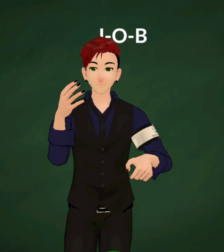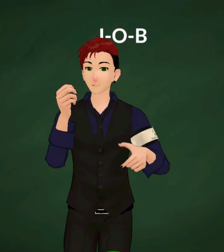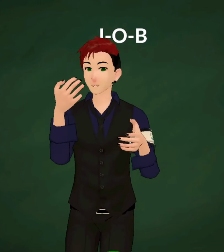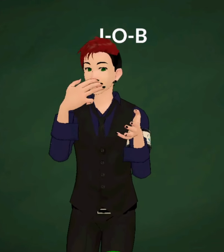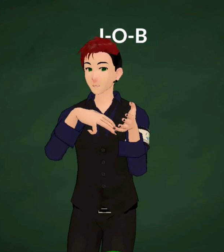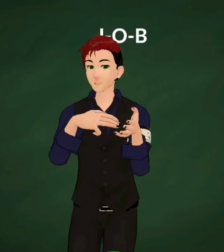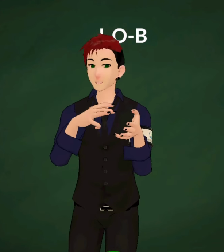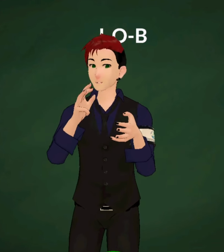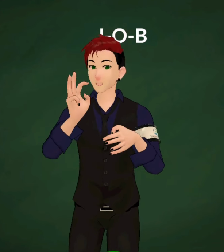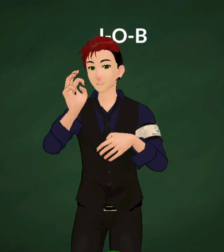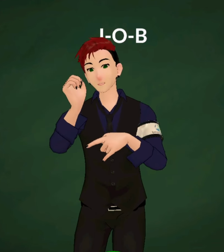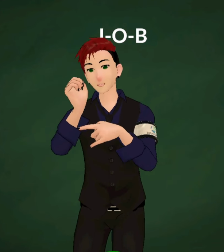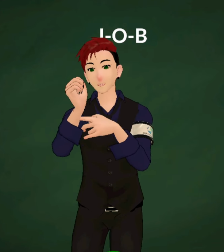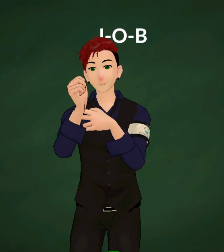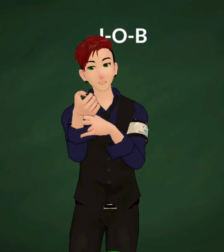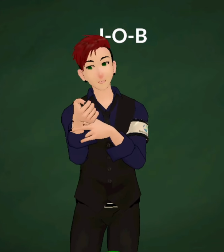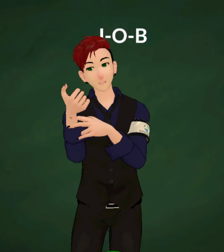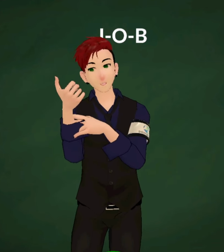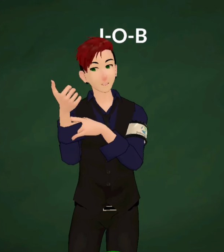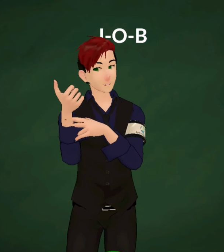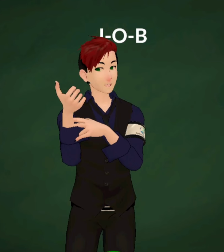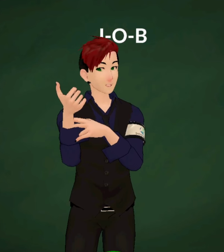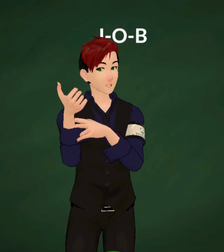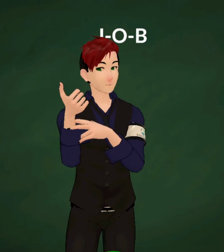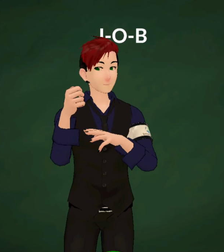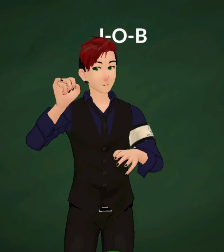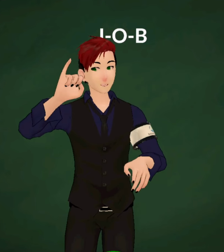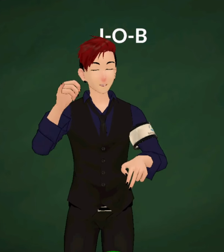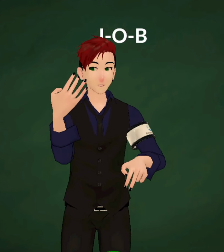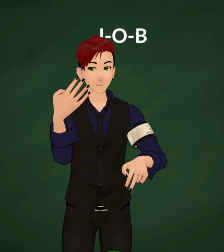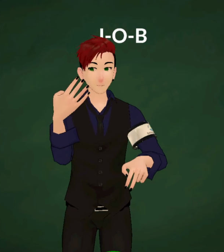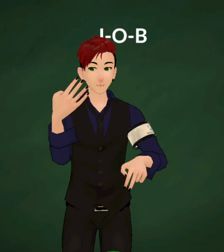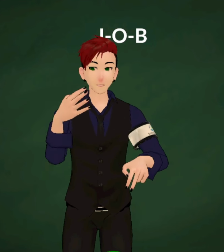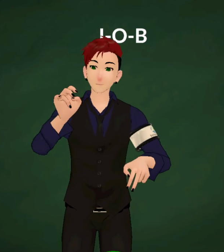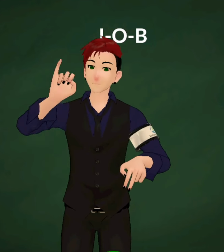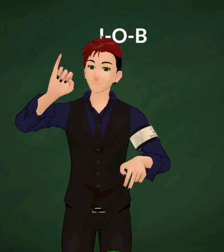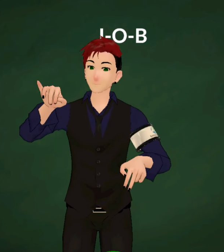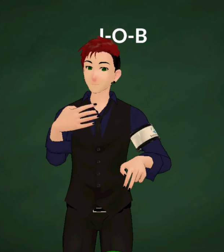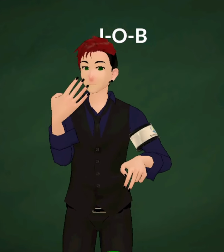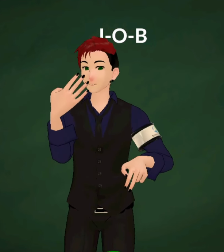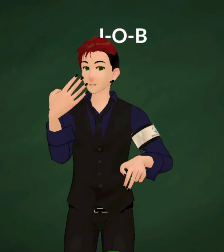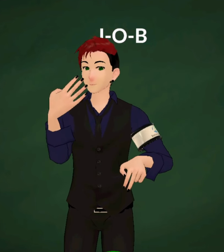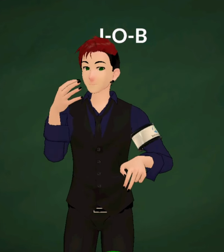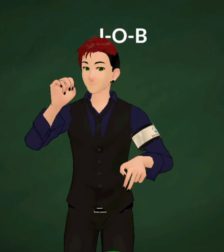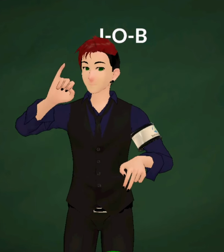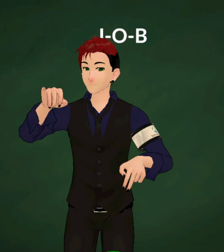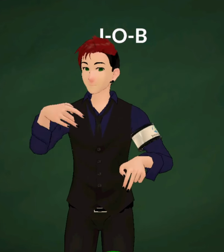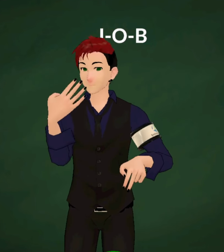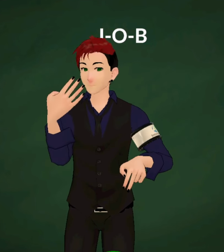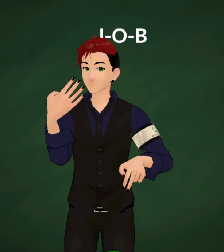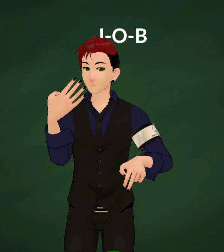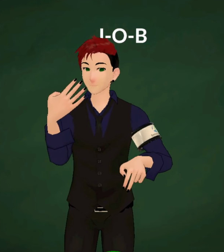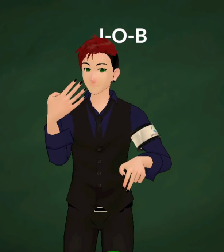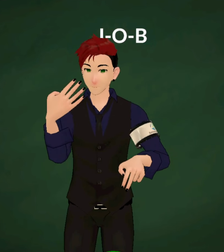And again, it's one of those ones that they kind of take the O and take it off and just do JB. Job.